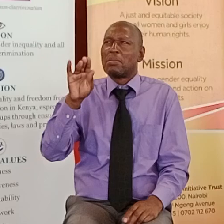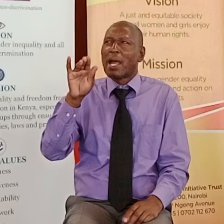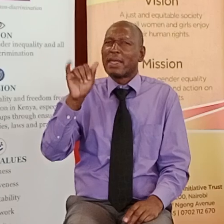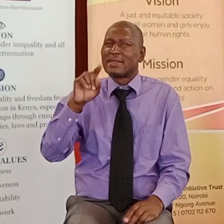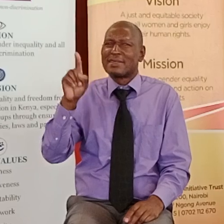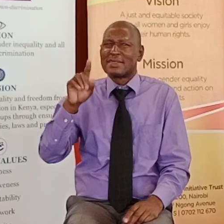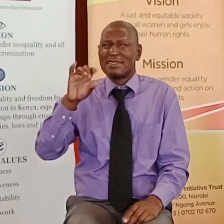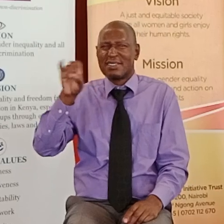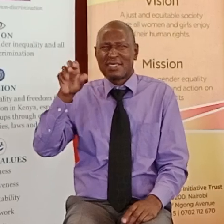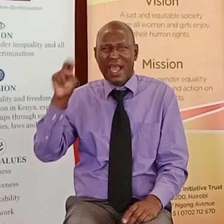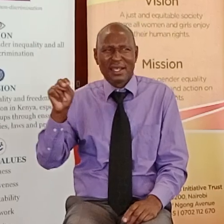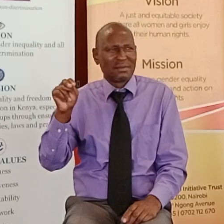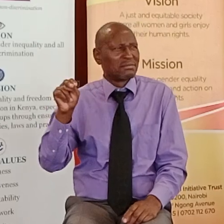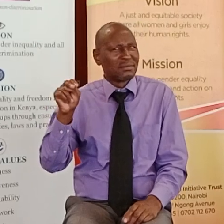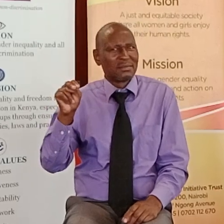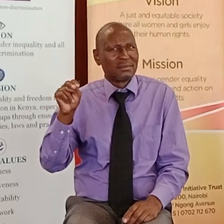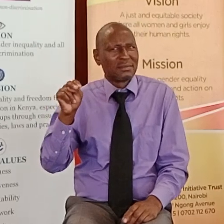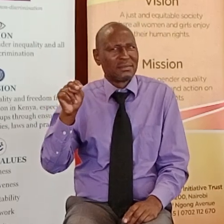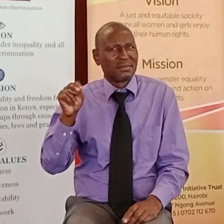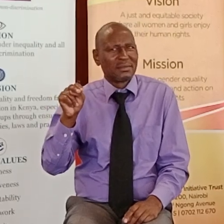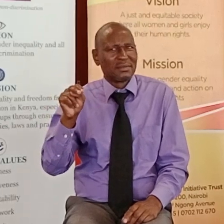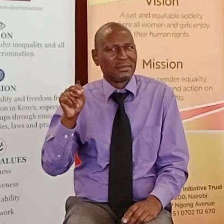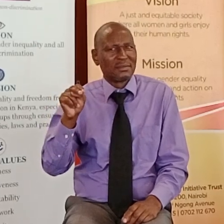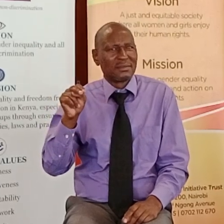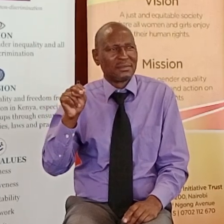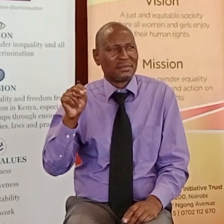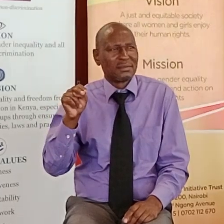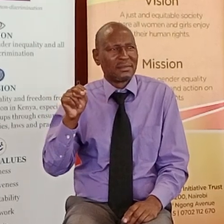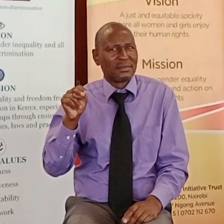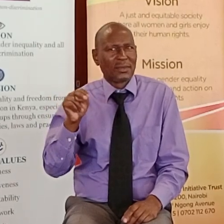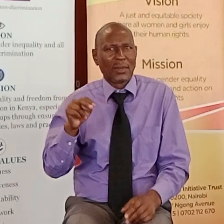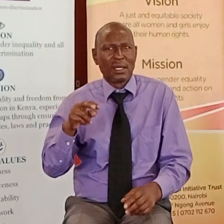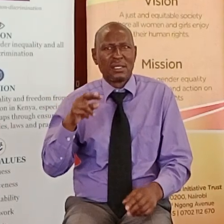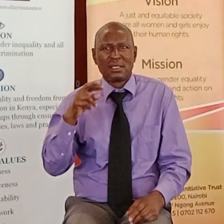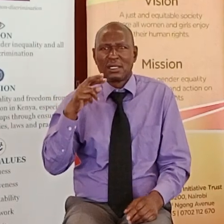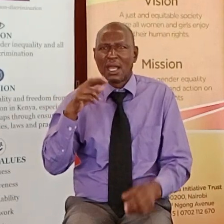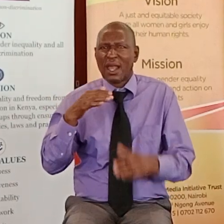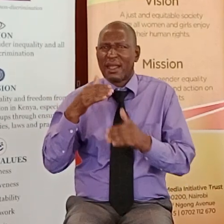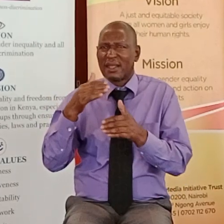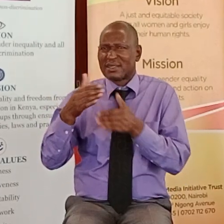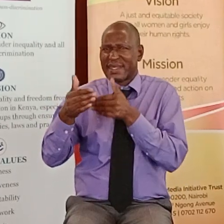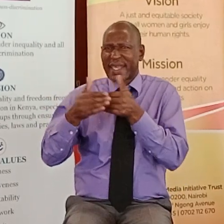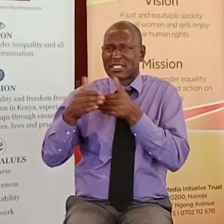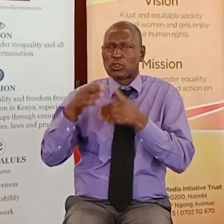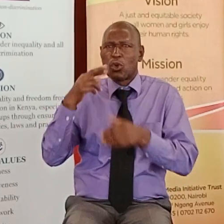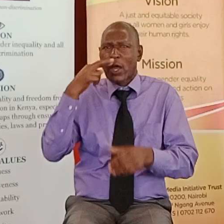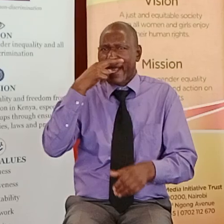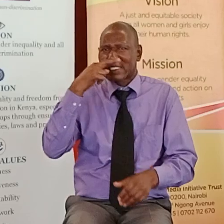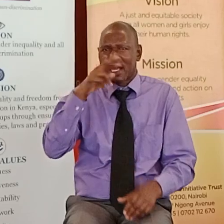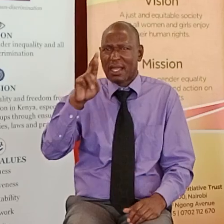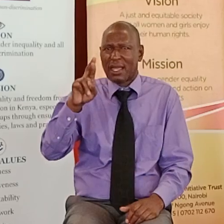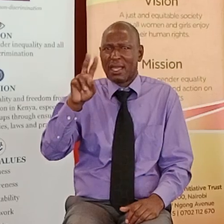where is it? In the map? Next to Russia, next to, some people say it's next